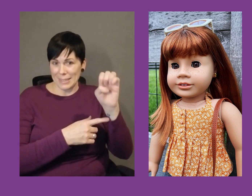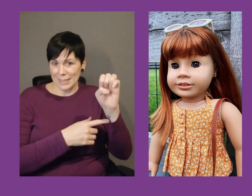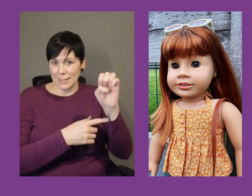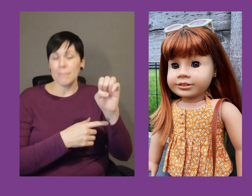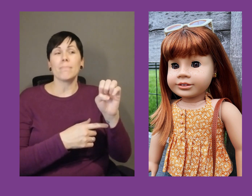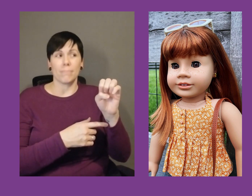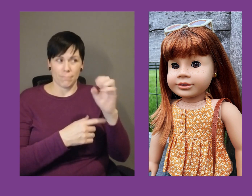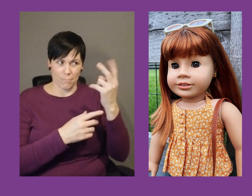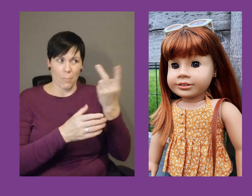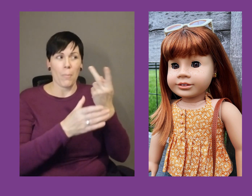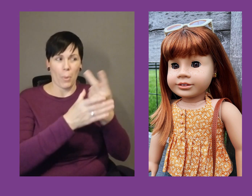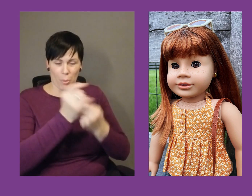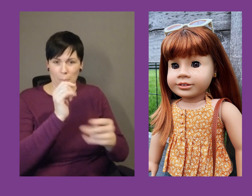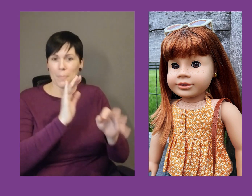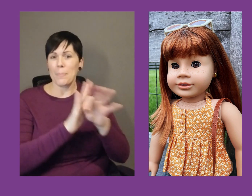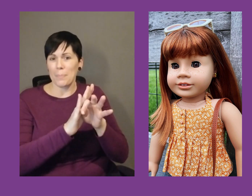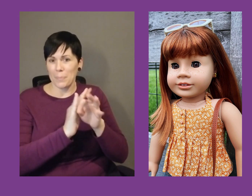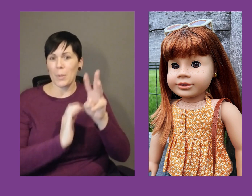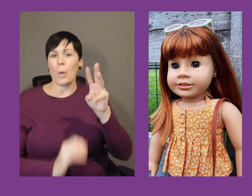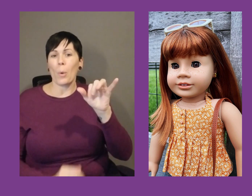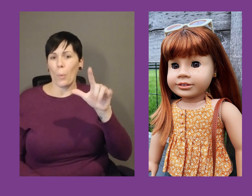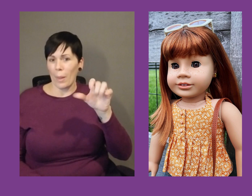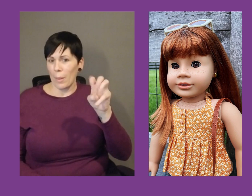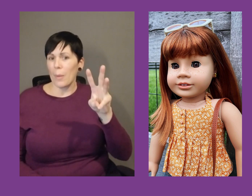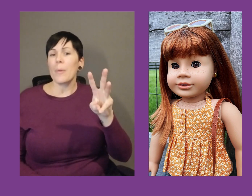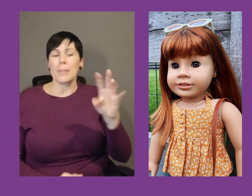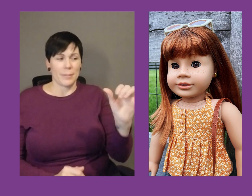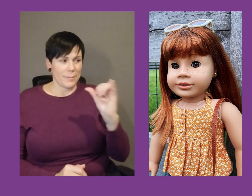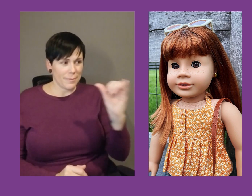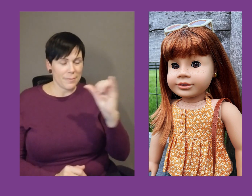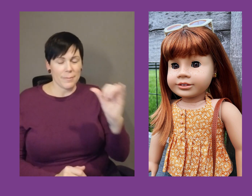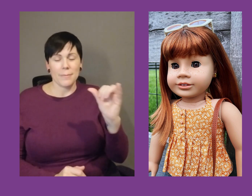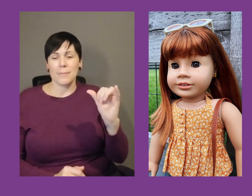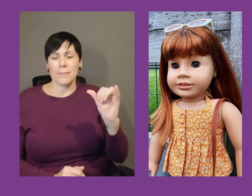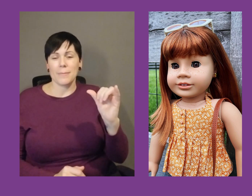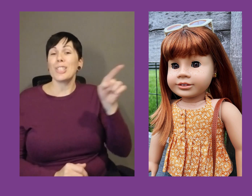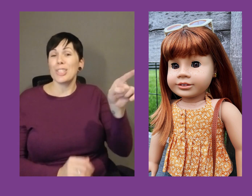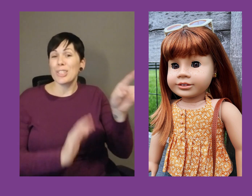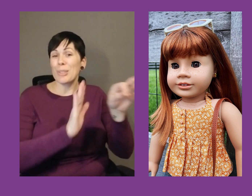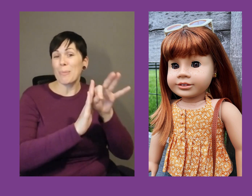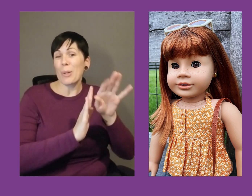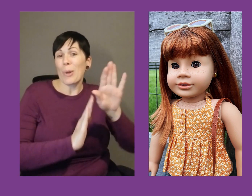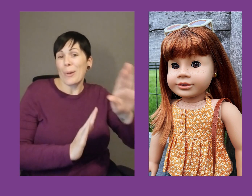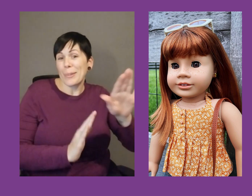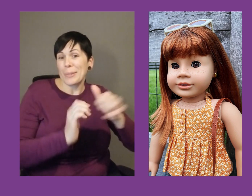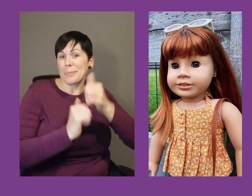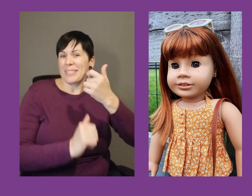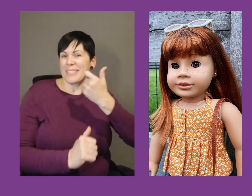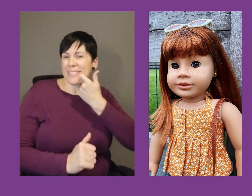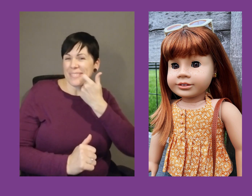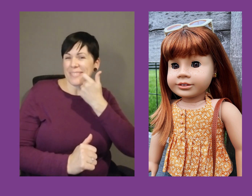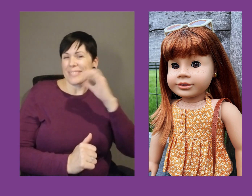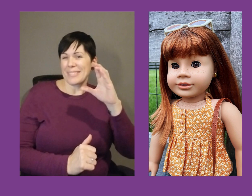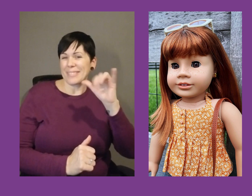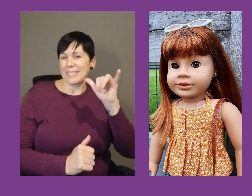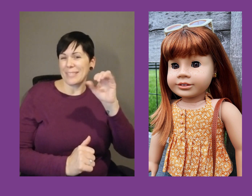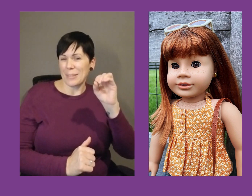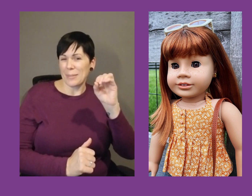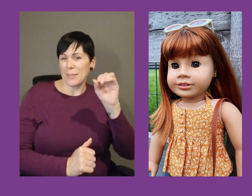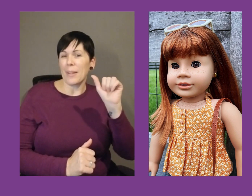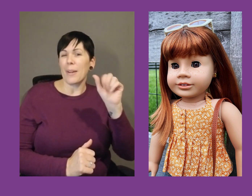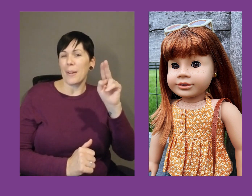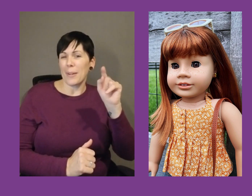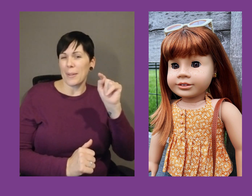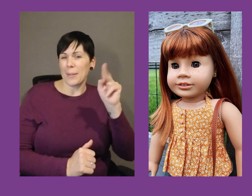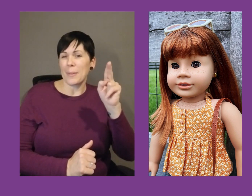and that's the CYO that she created most recently, and I told her I picked Nora, and she went, oh, crap, I totally wasn't thinking